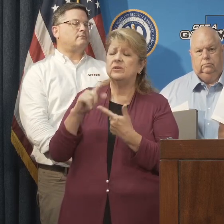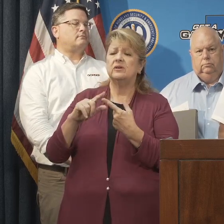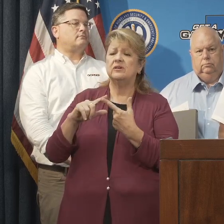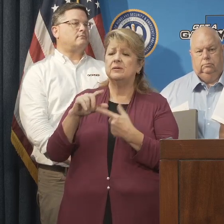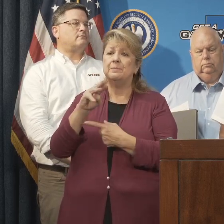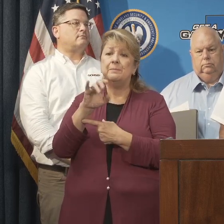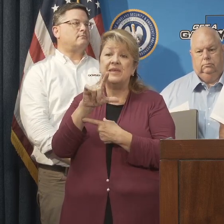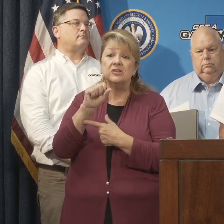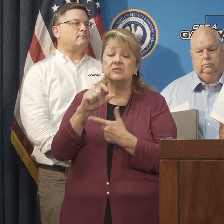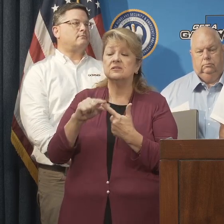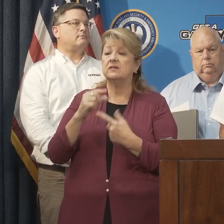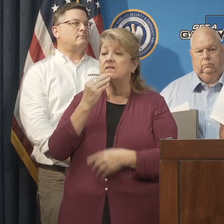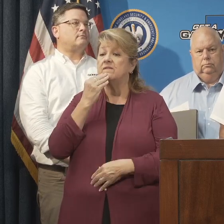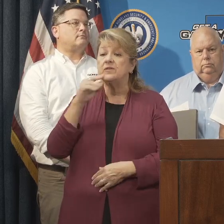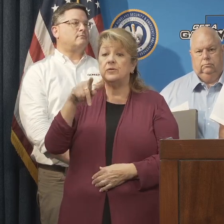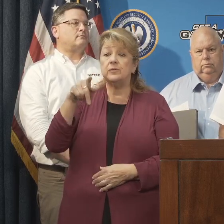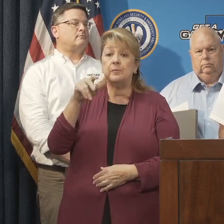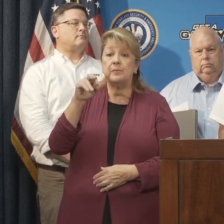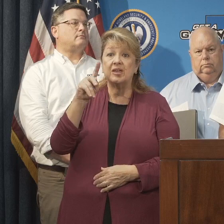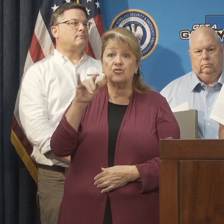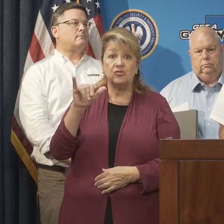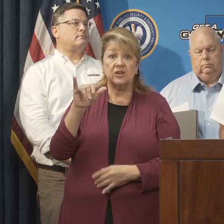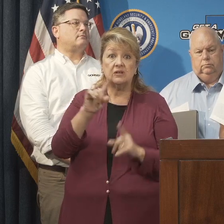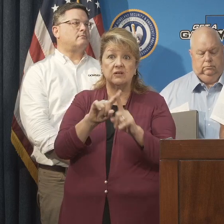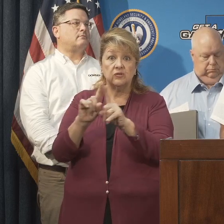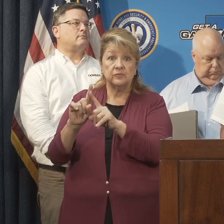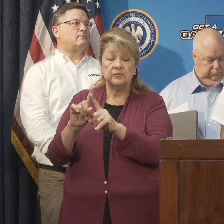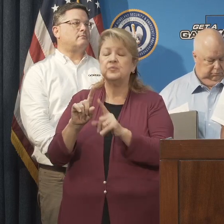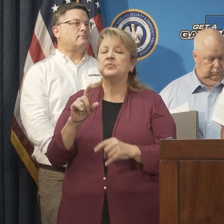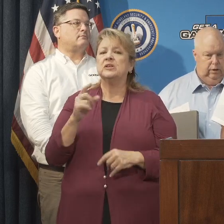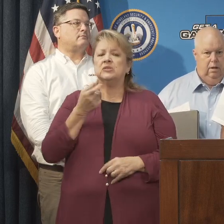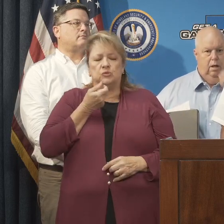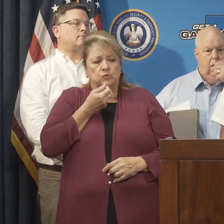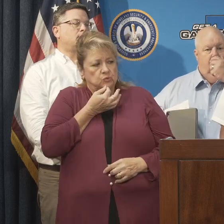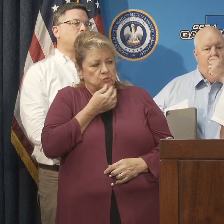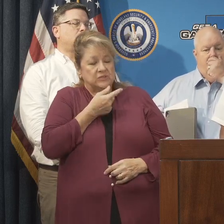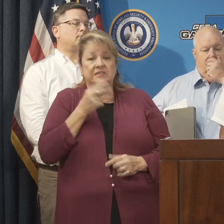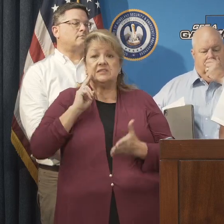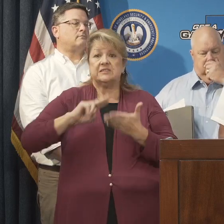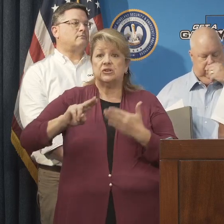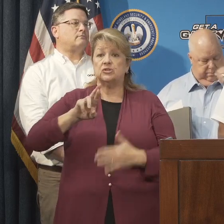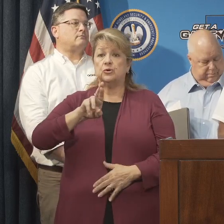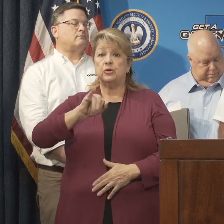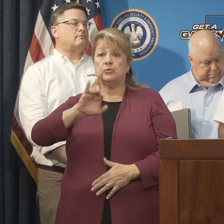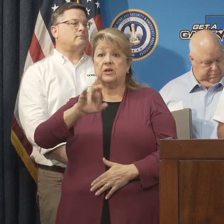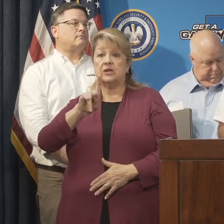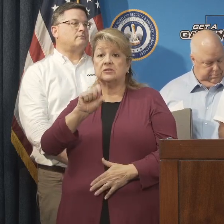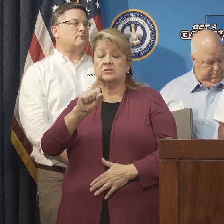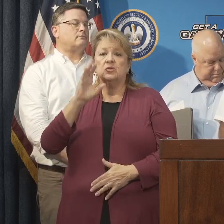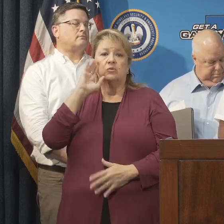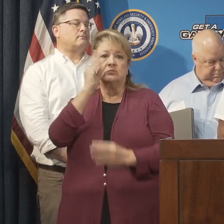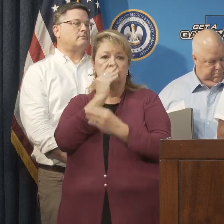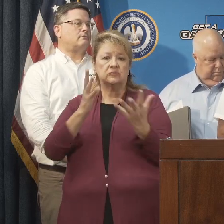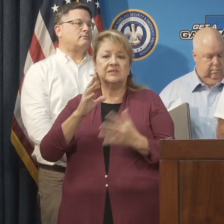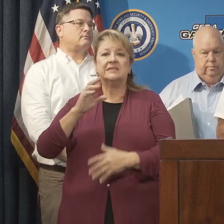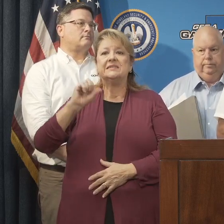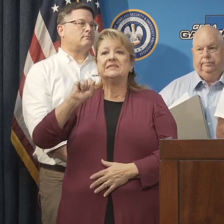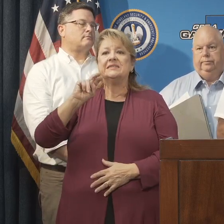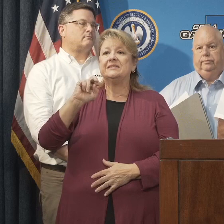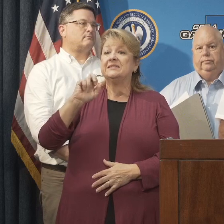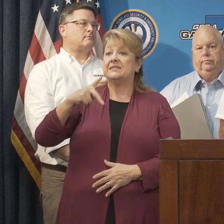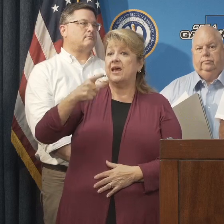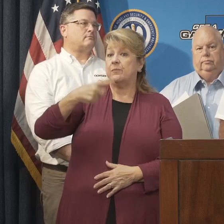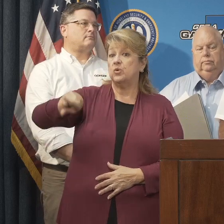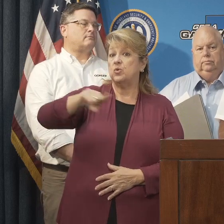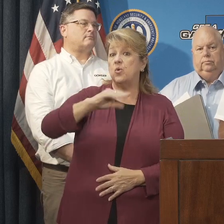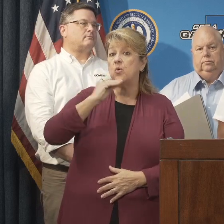other resources. In just a few minutes, Secretary Ricks is going to come up and talk about SNAP households that have been affected